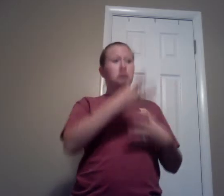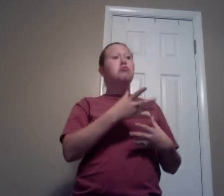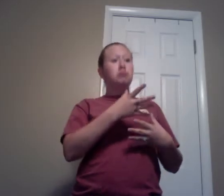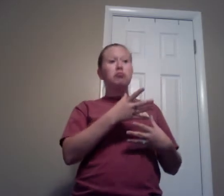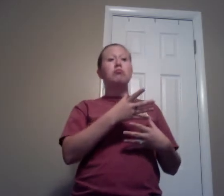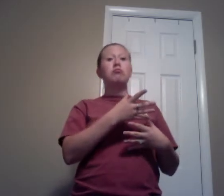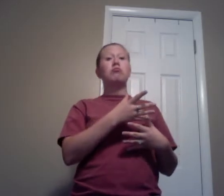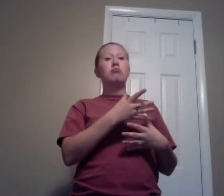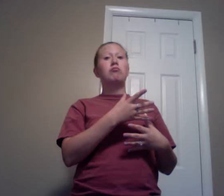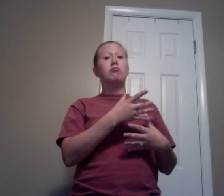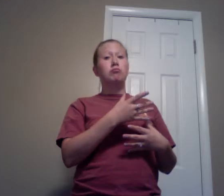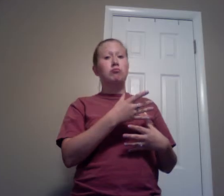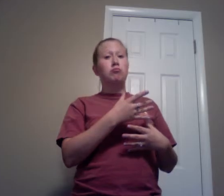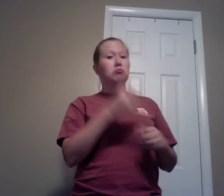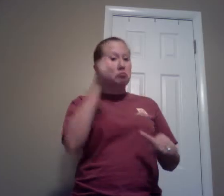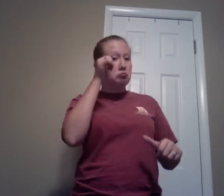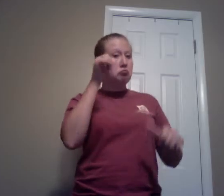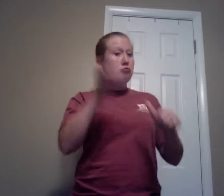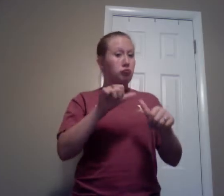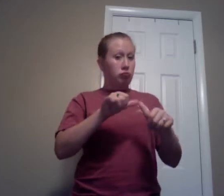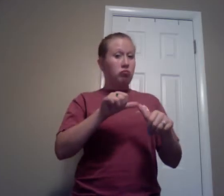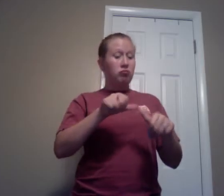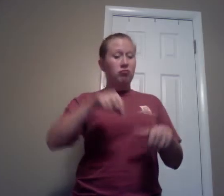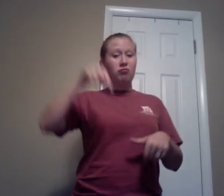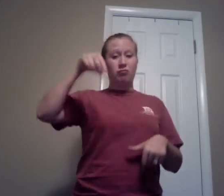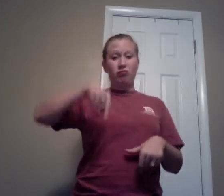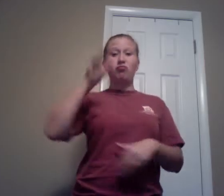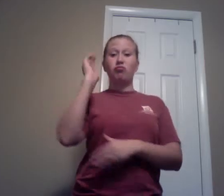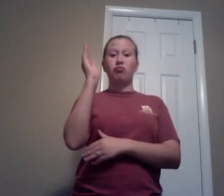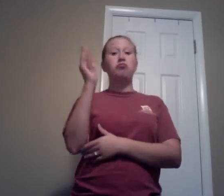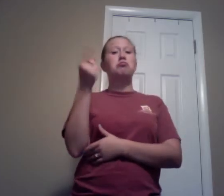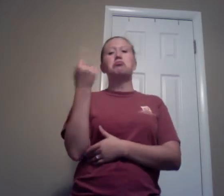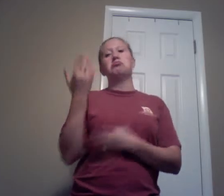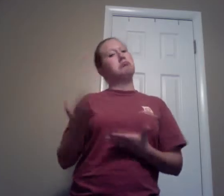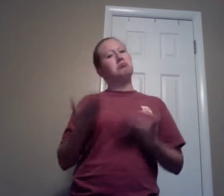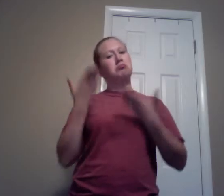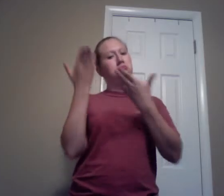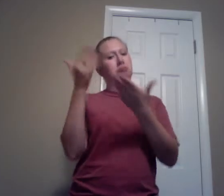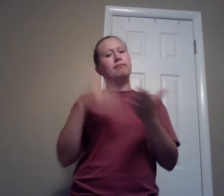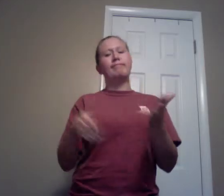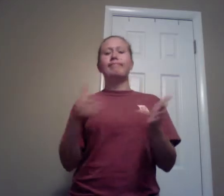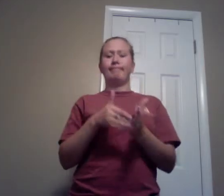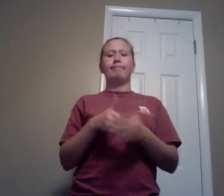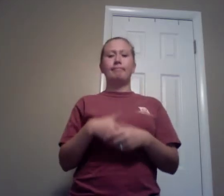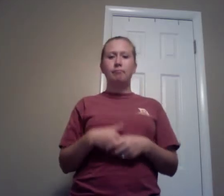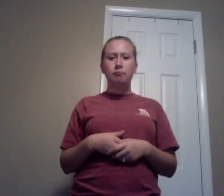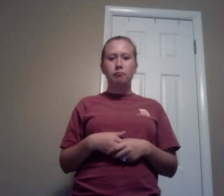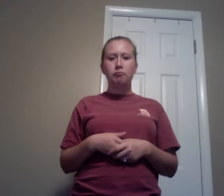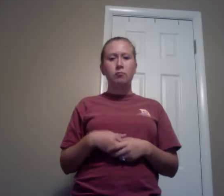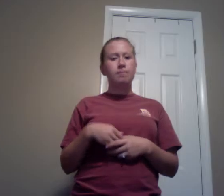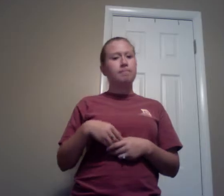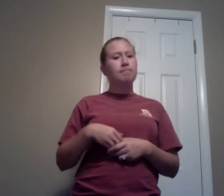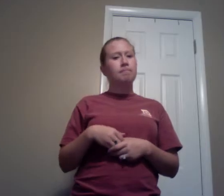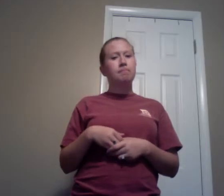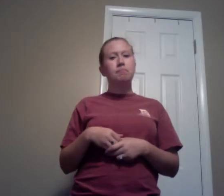colonoscopy, and remember that what we're discussing here today are just suggestions to make it easier. This is one way to do the prep, and you